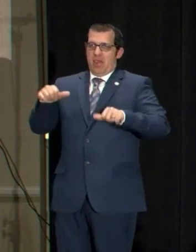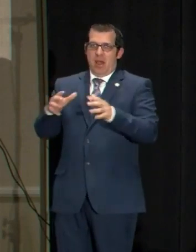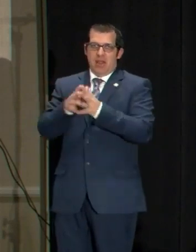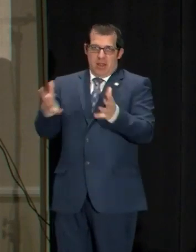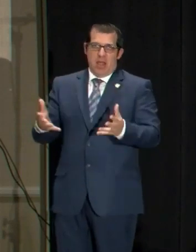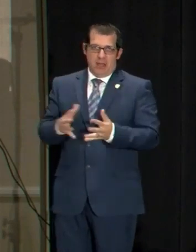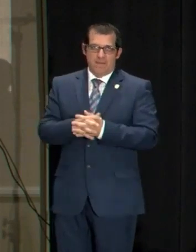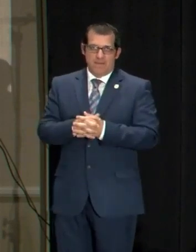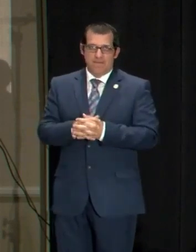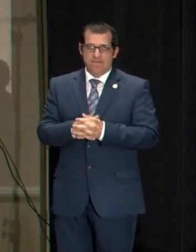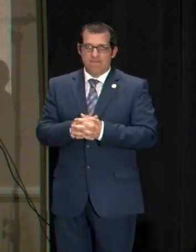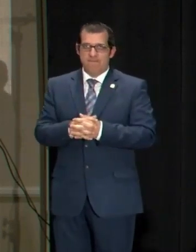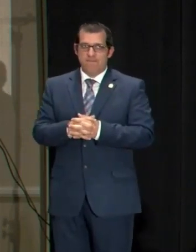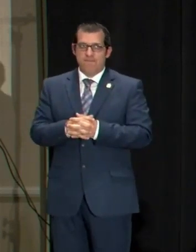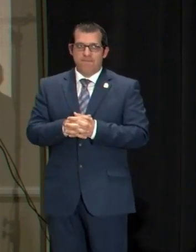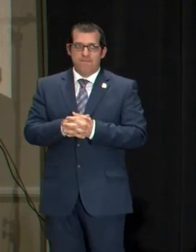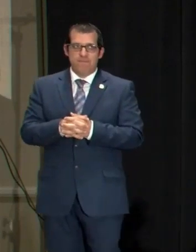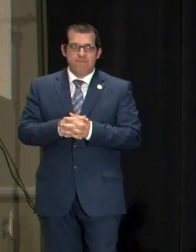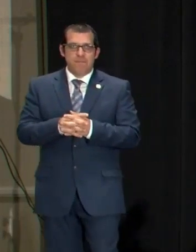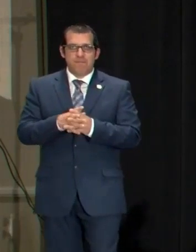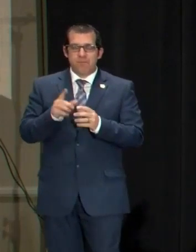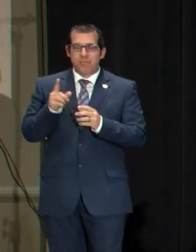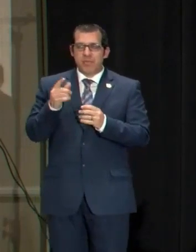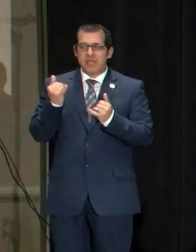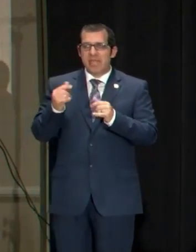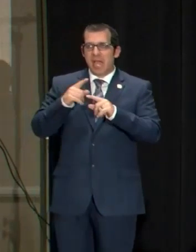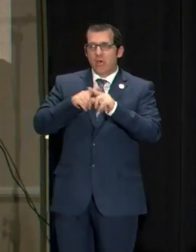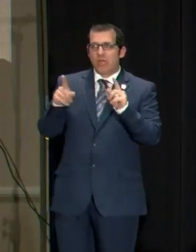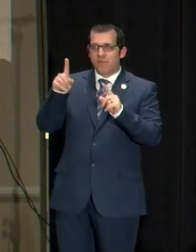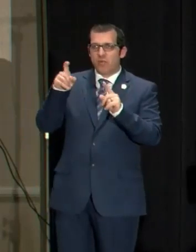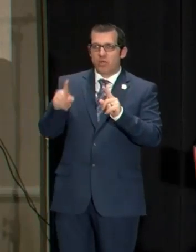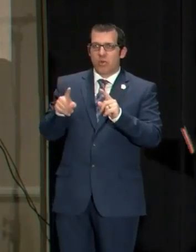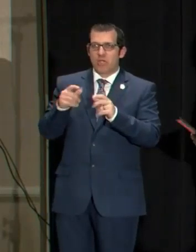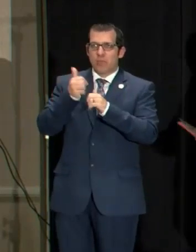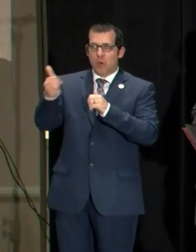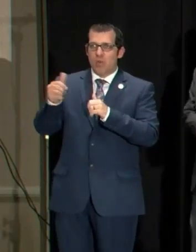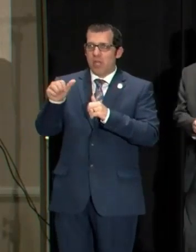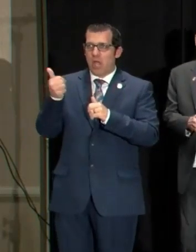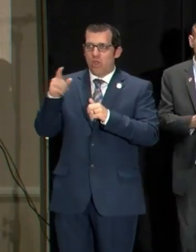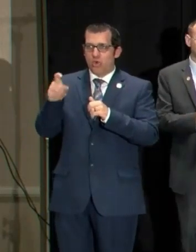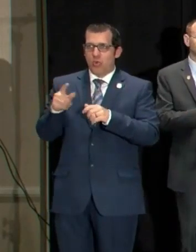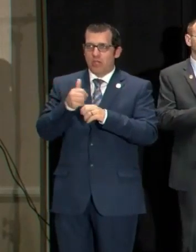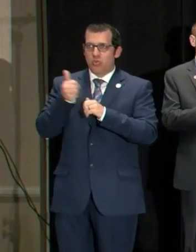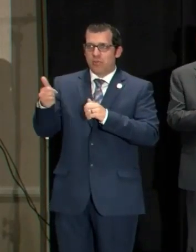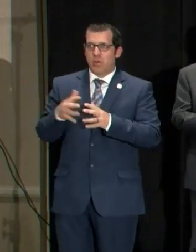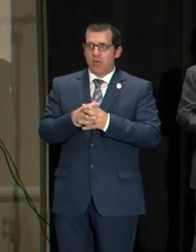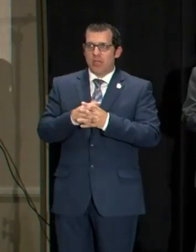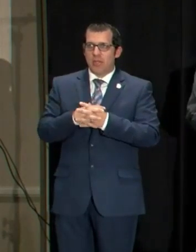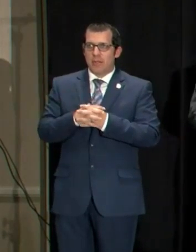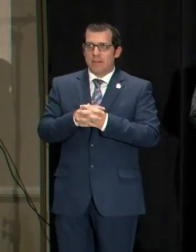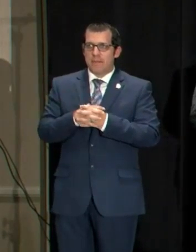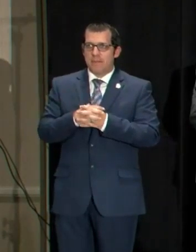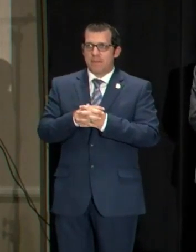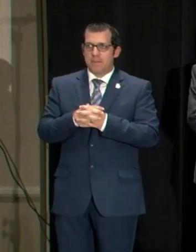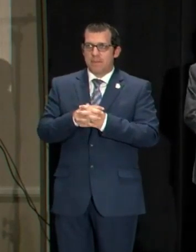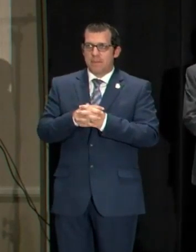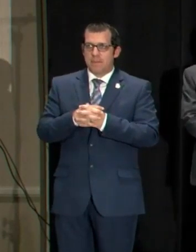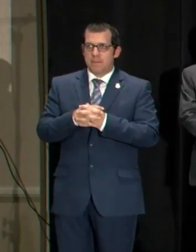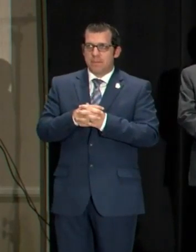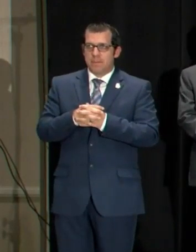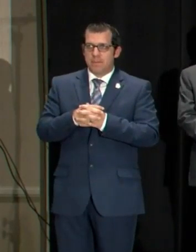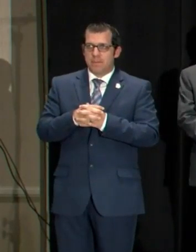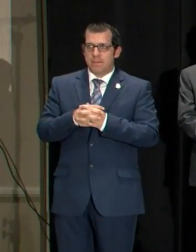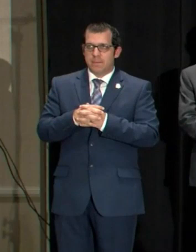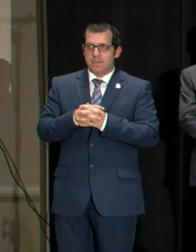uncertainty. Let's go to a different question remotely. Is there another question remotely?